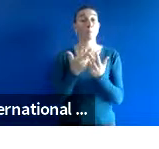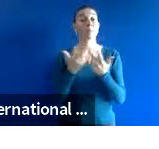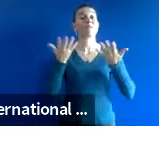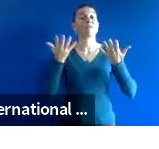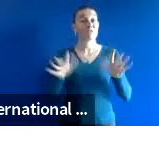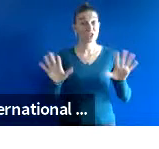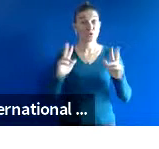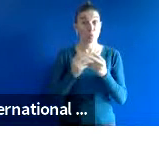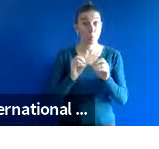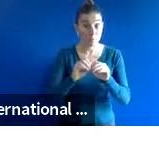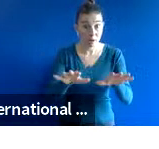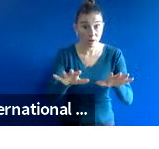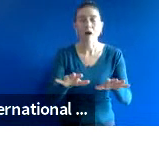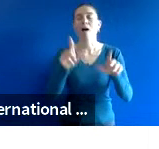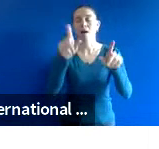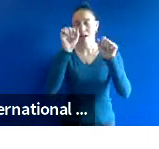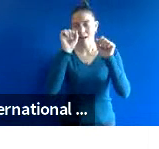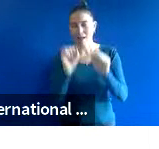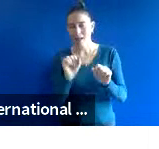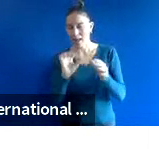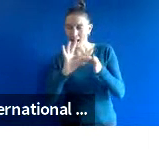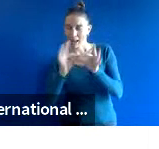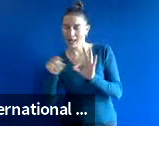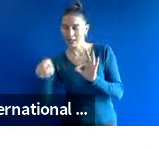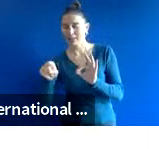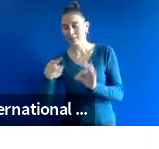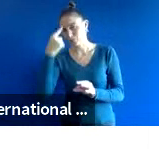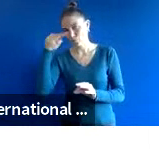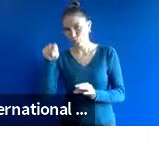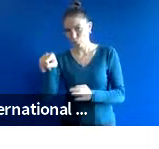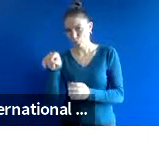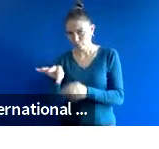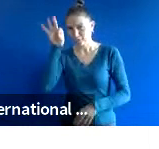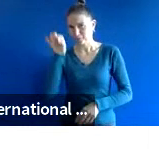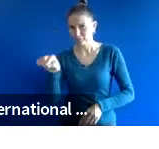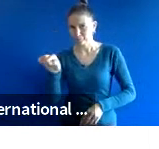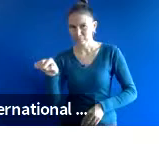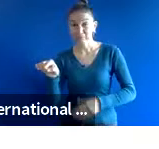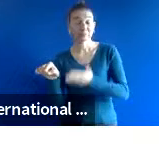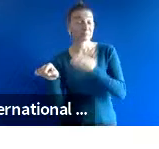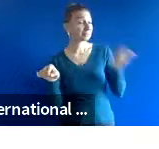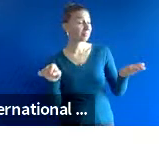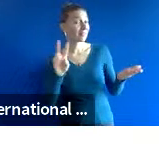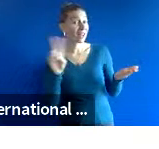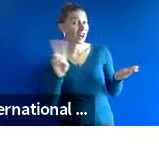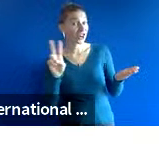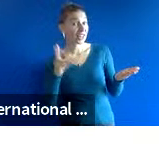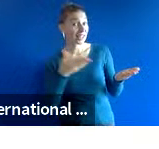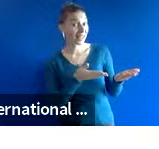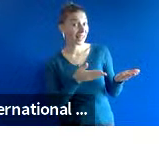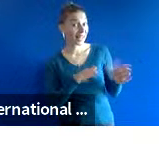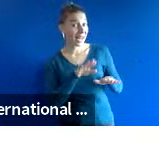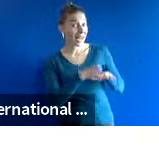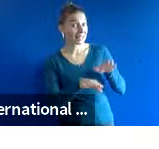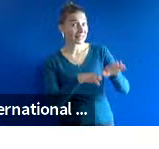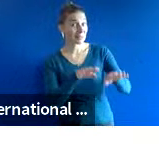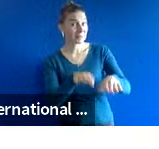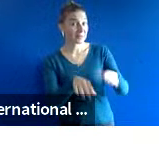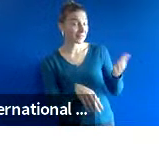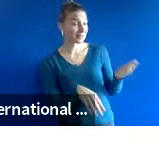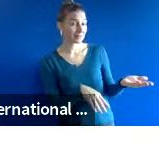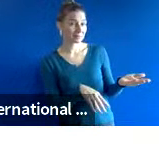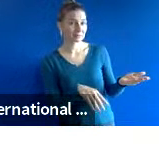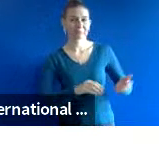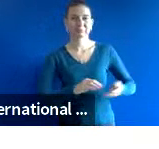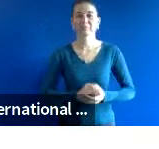them. Valérie, you go on for the next steps. Yes. Okay, so briefly also the next